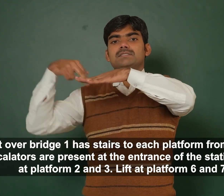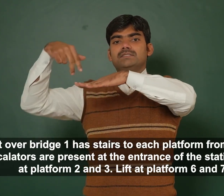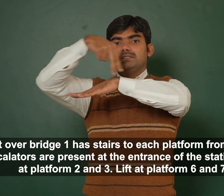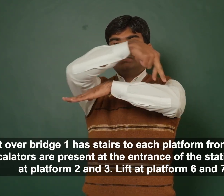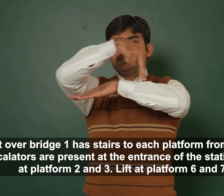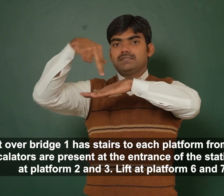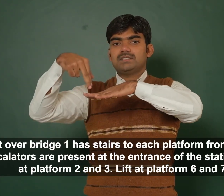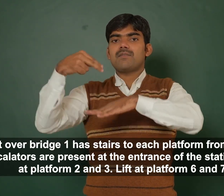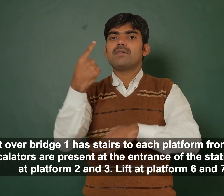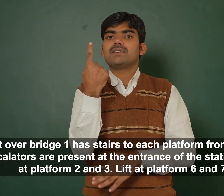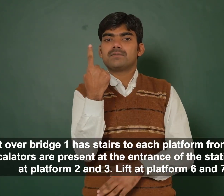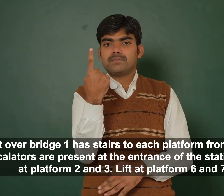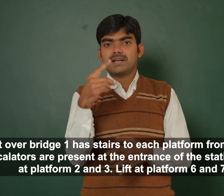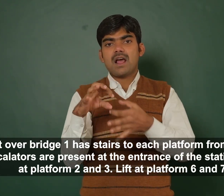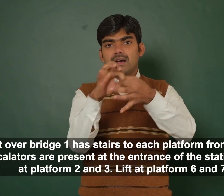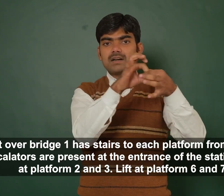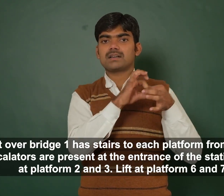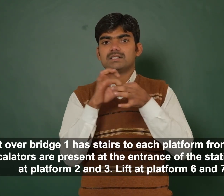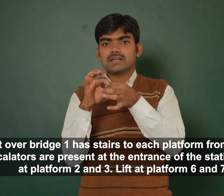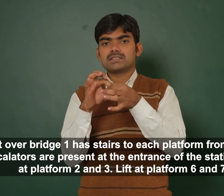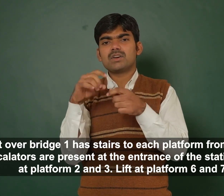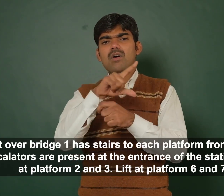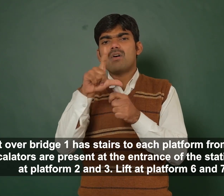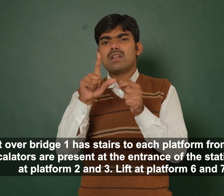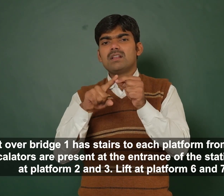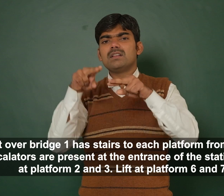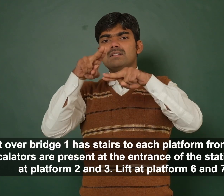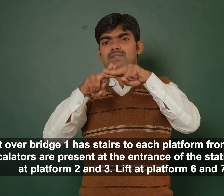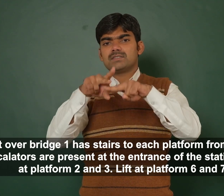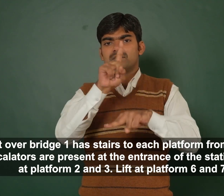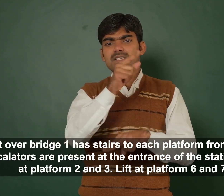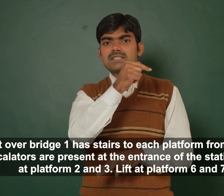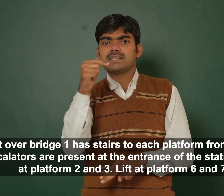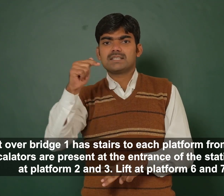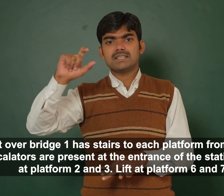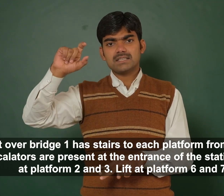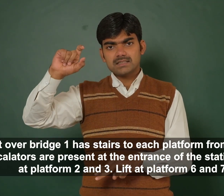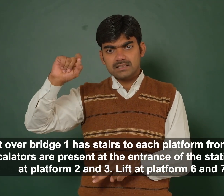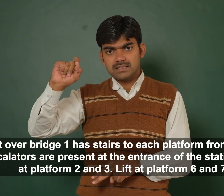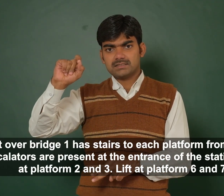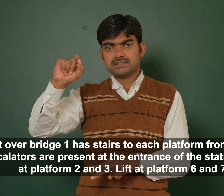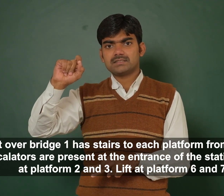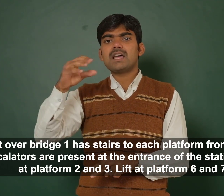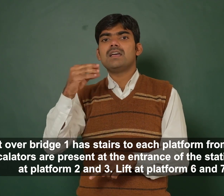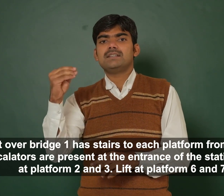to each platform from 1 to 10. Escalators are present at the entrance of the